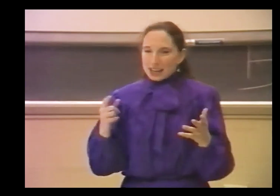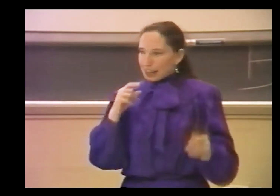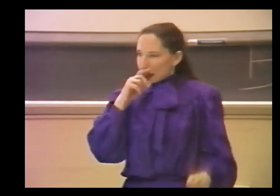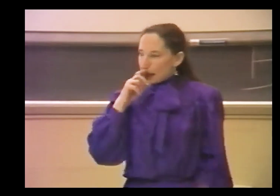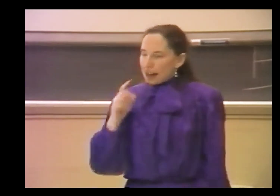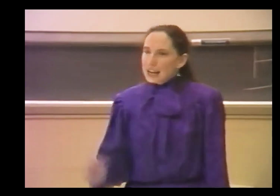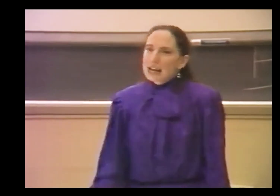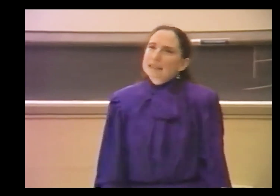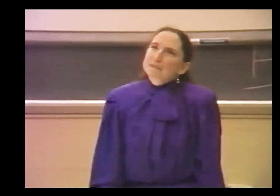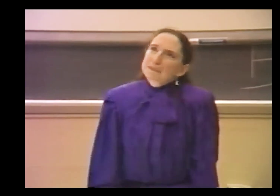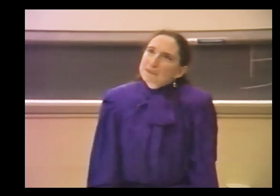like.